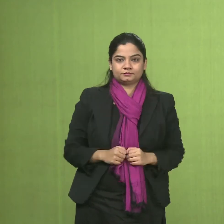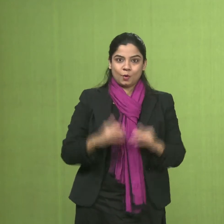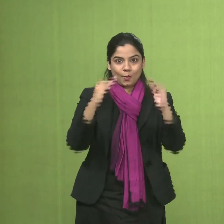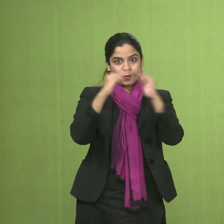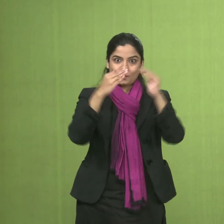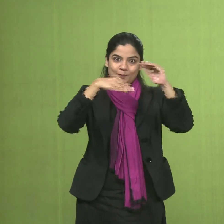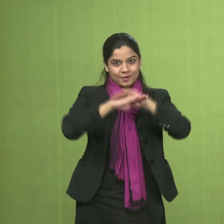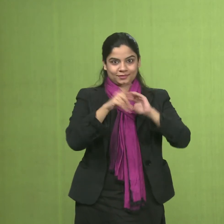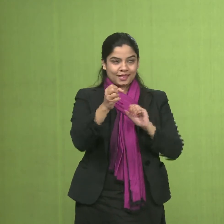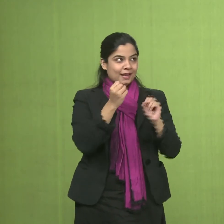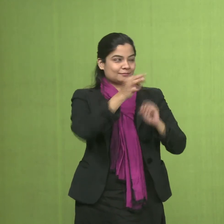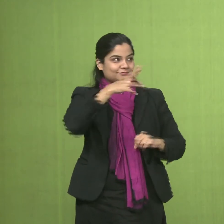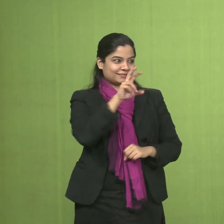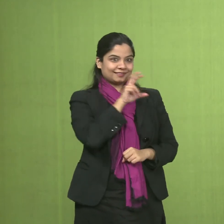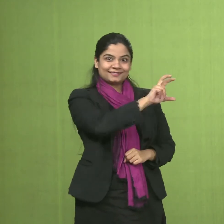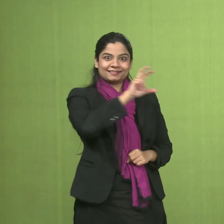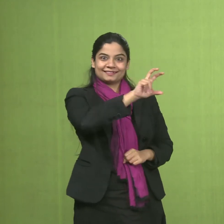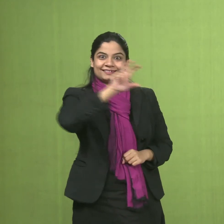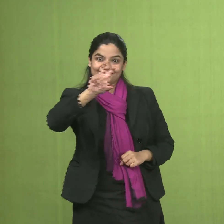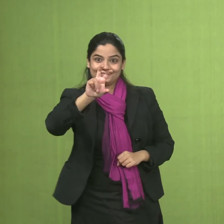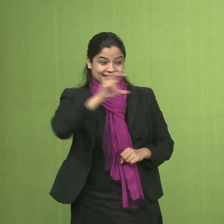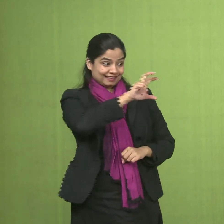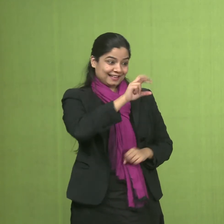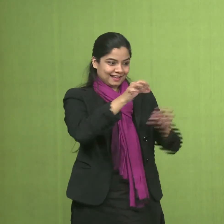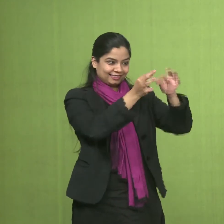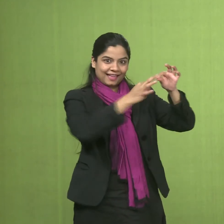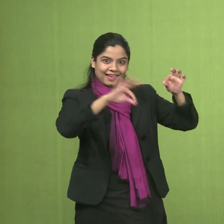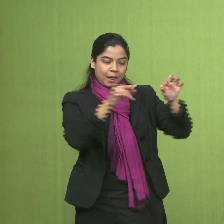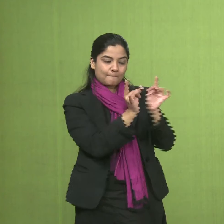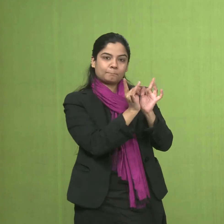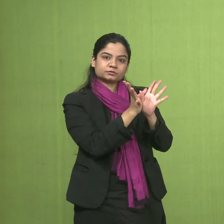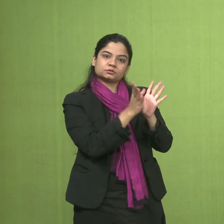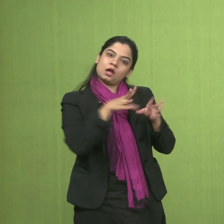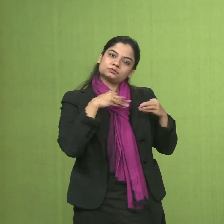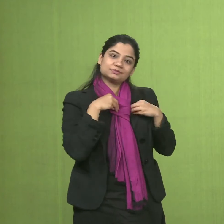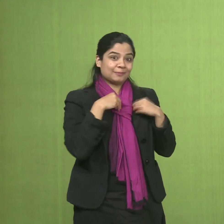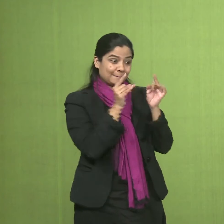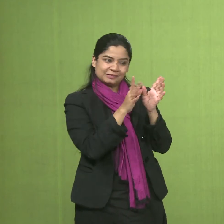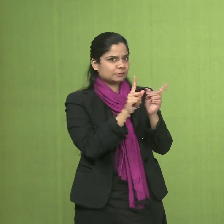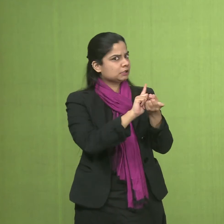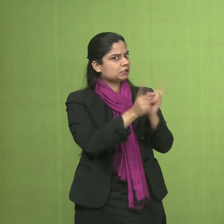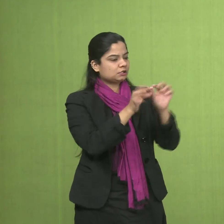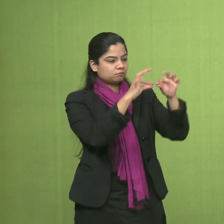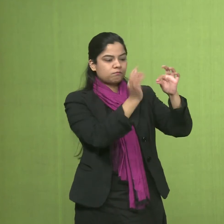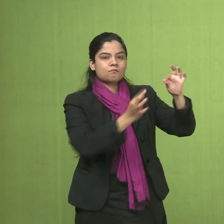For example, in the house we use plugs. We should not use plugs